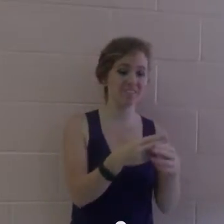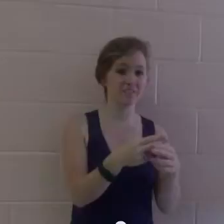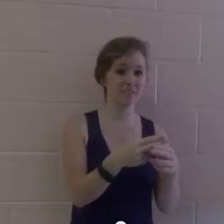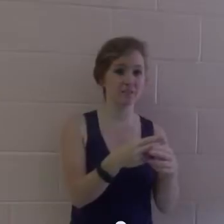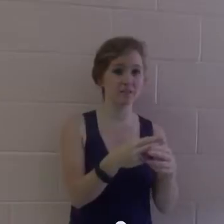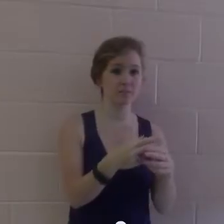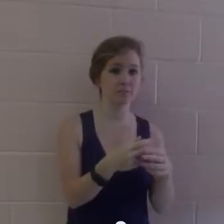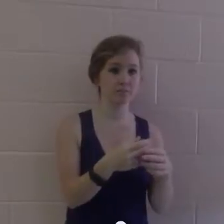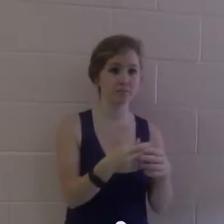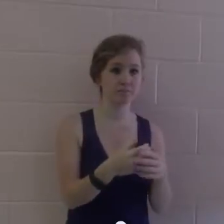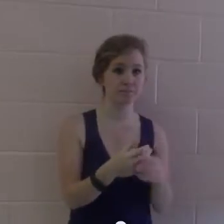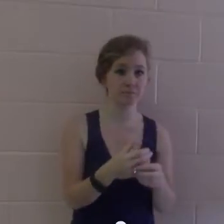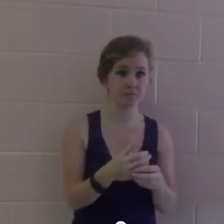Sometimes they will find bird eggs